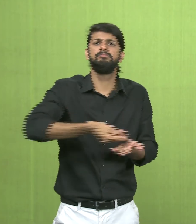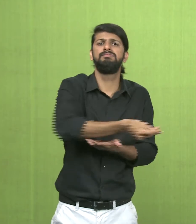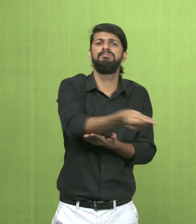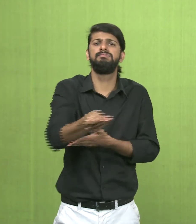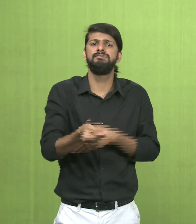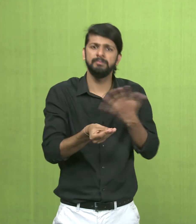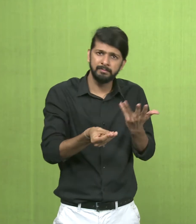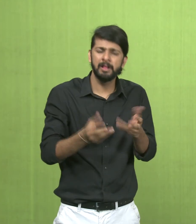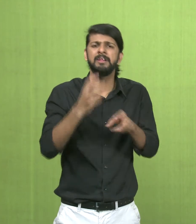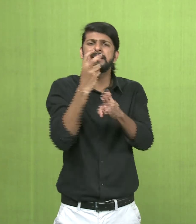crushed gypsum,